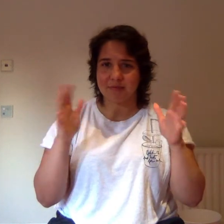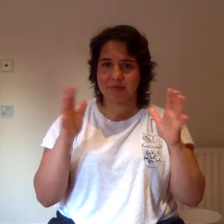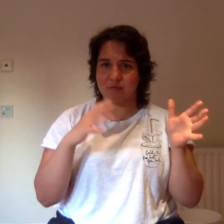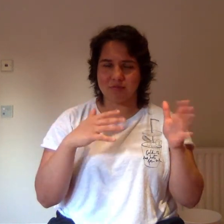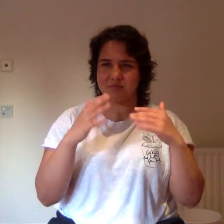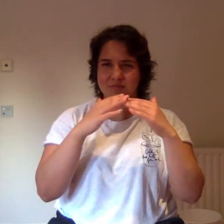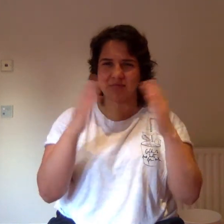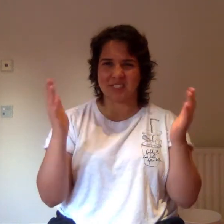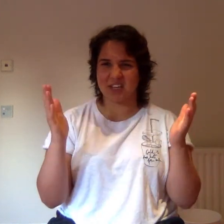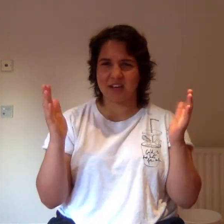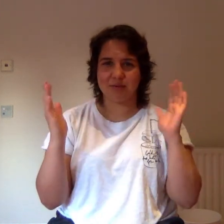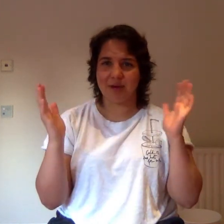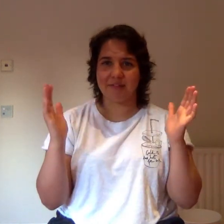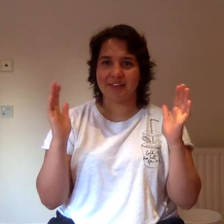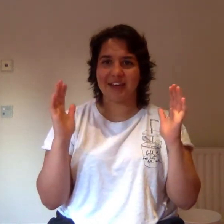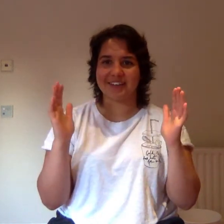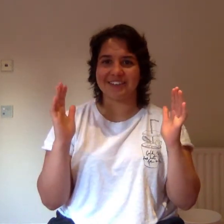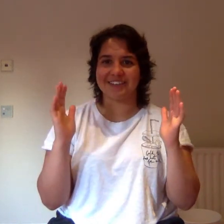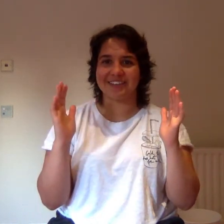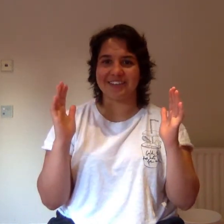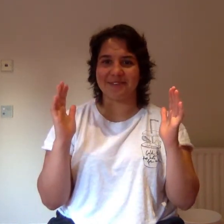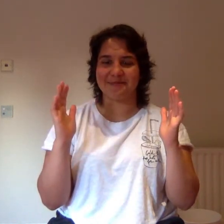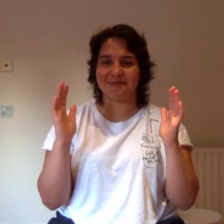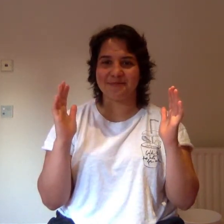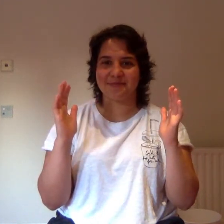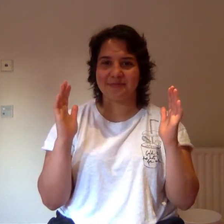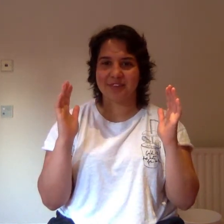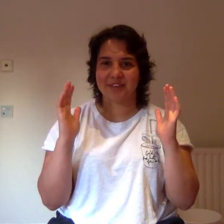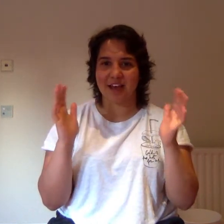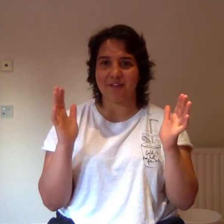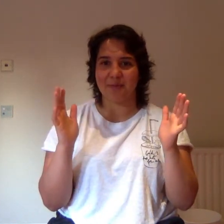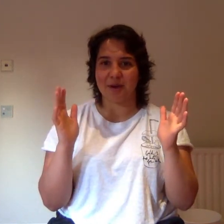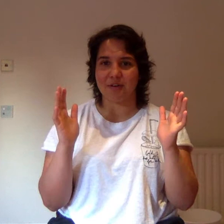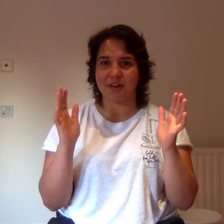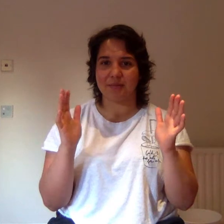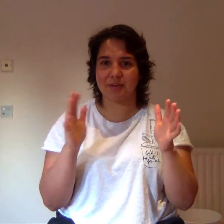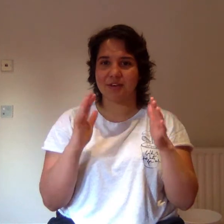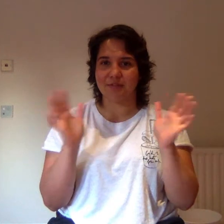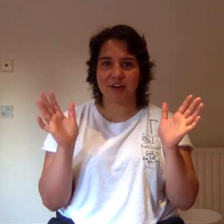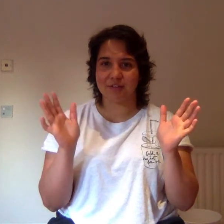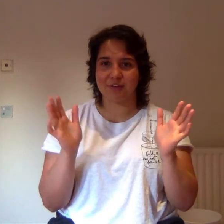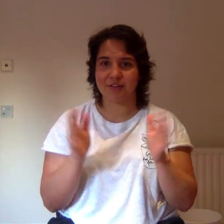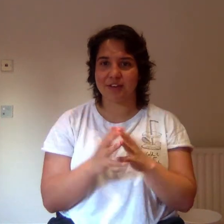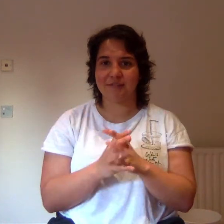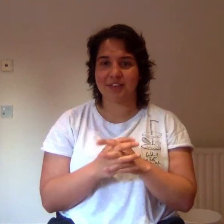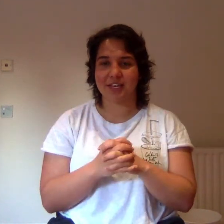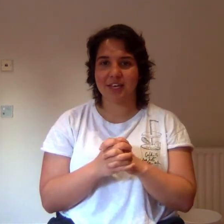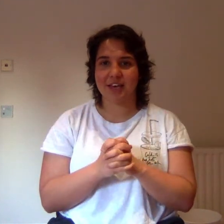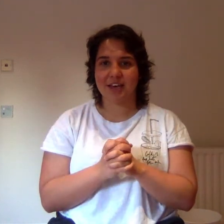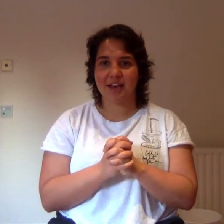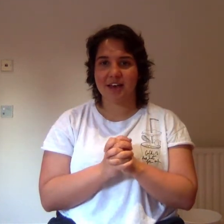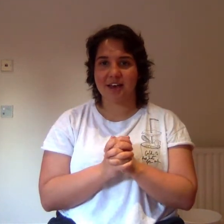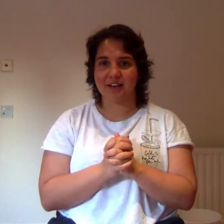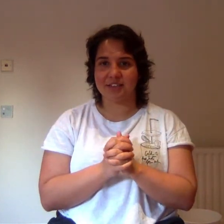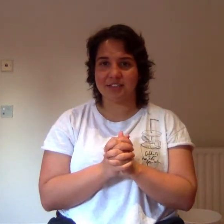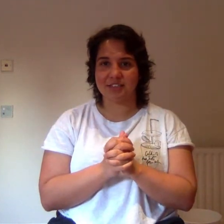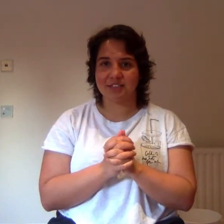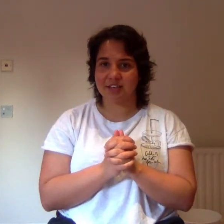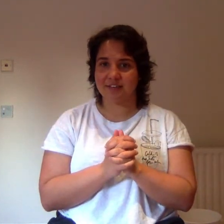or slide or whatever that has the alphabet on it, but you can find it on Google and everything, and you just have to